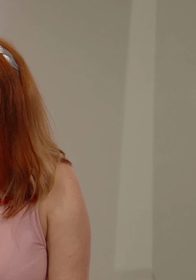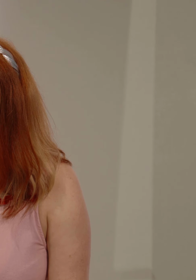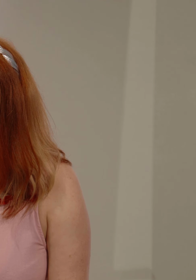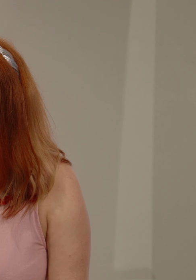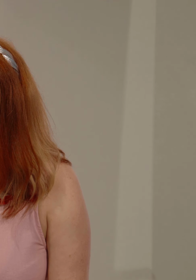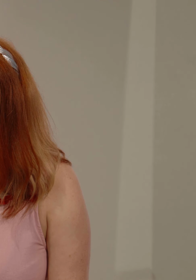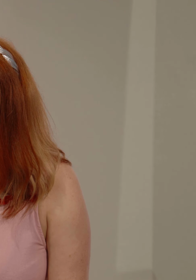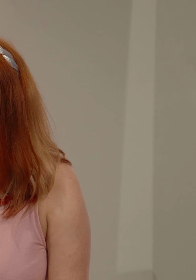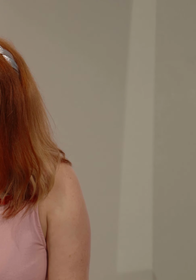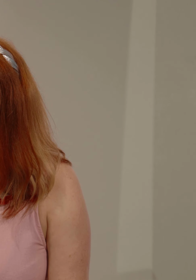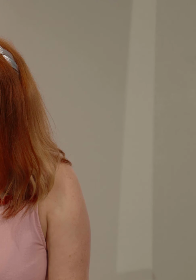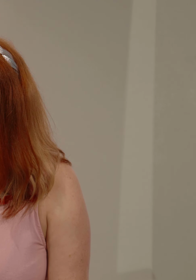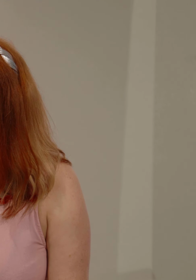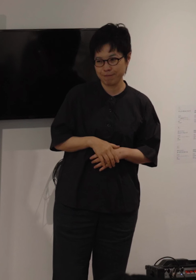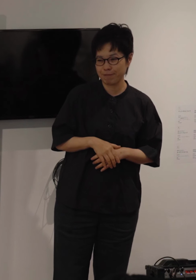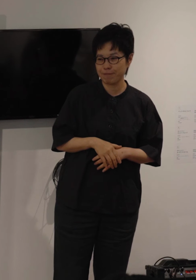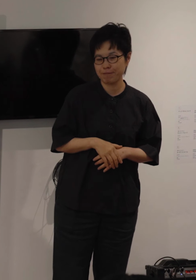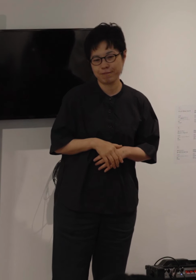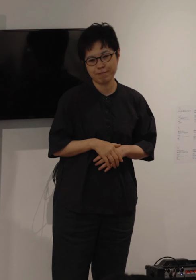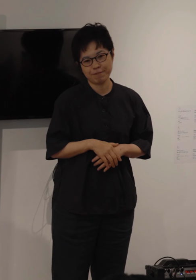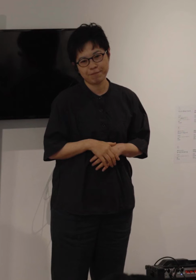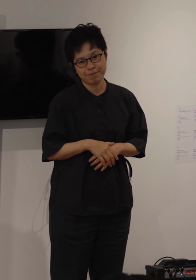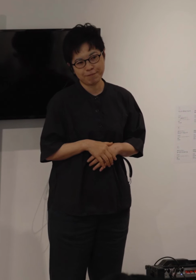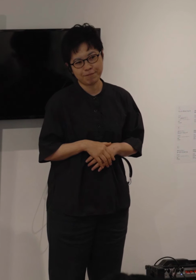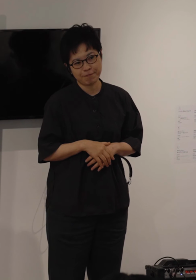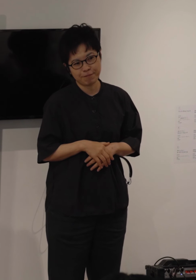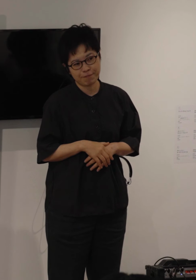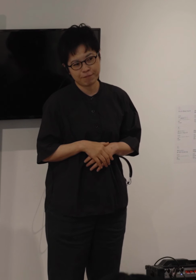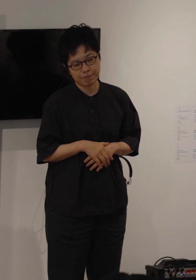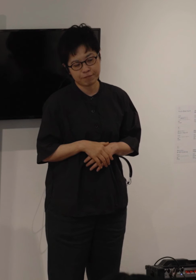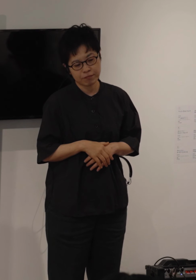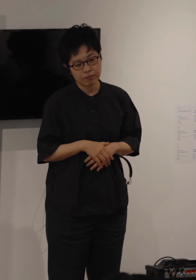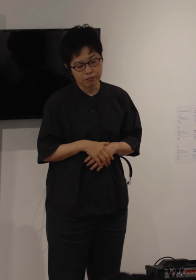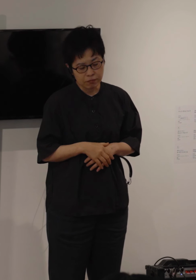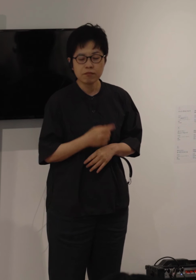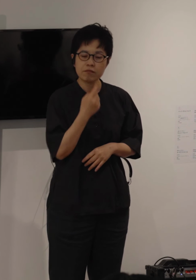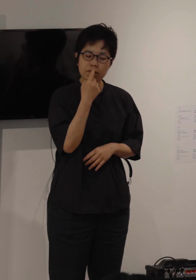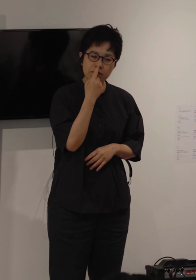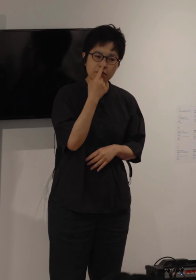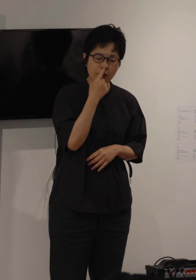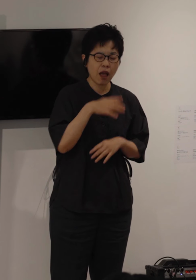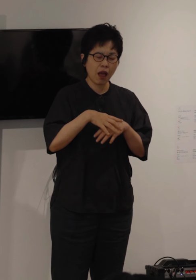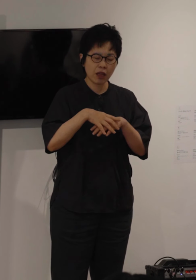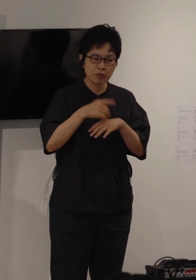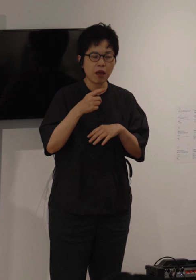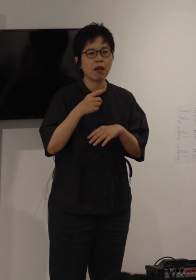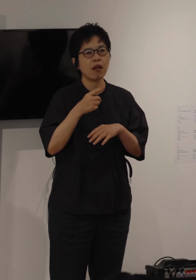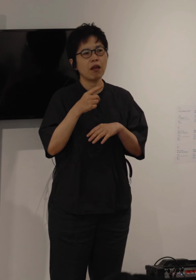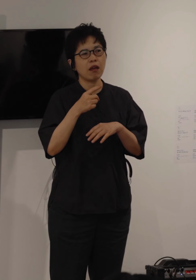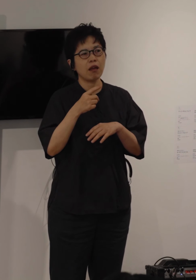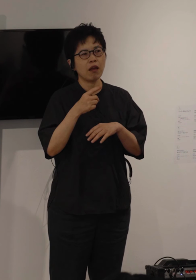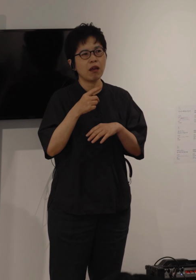he came back with these amazing drawings. Now, I did laugh when I saw that photograph of my son up